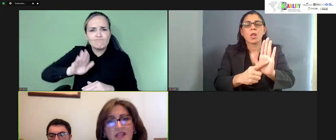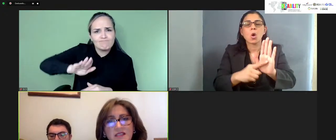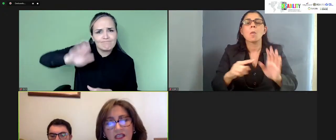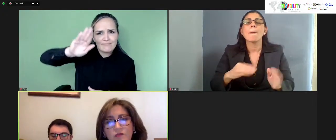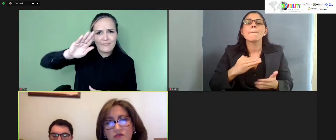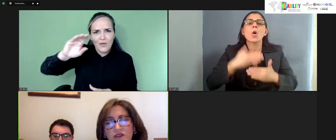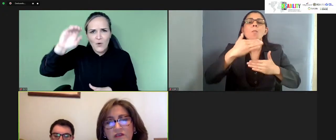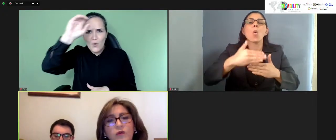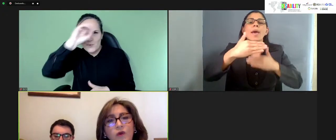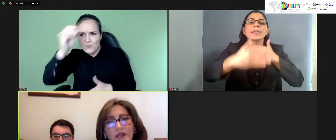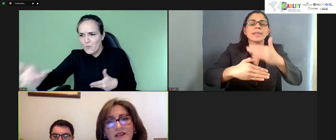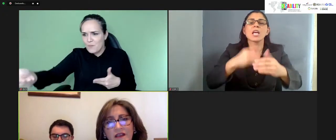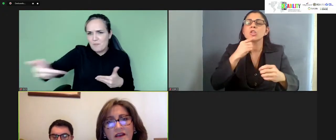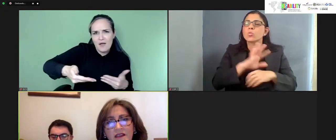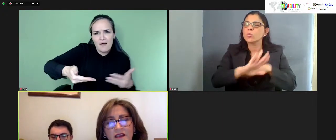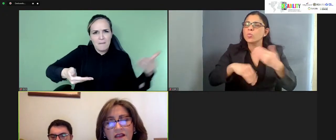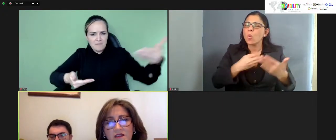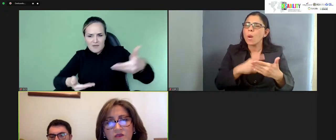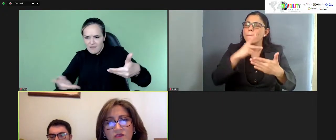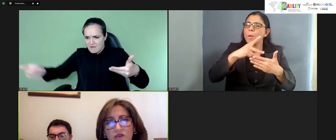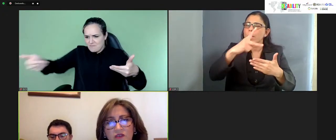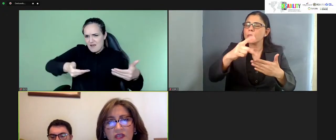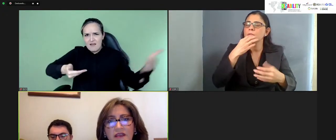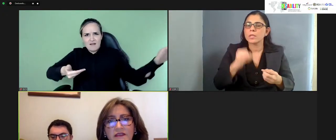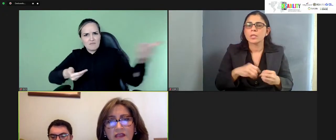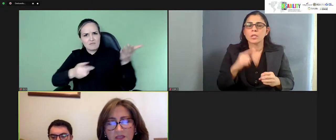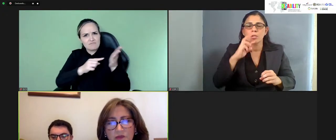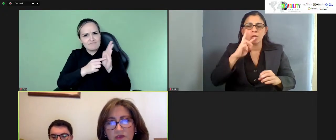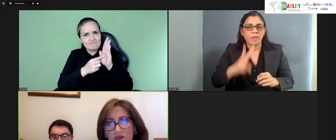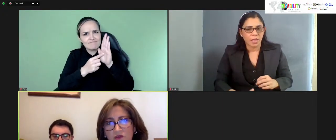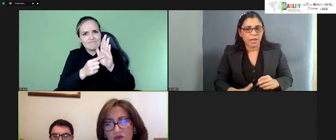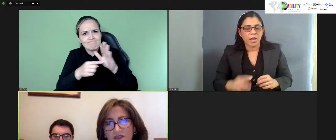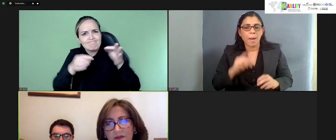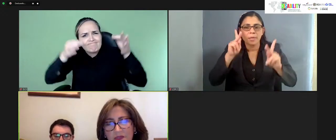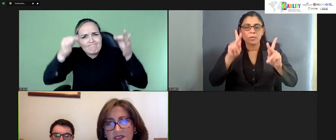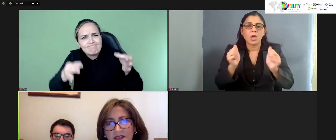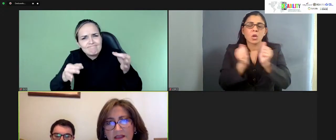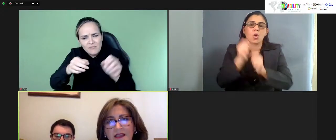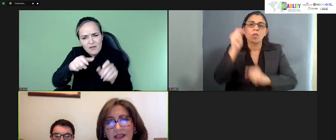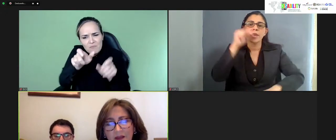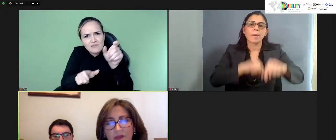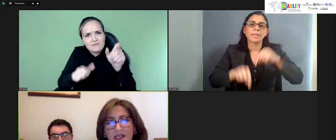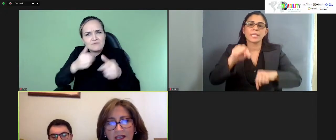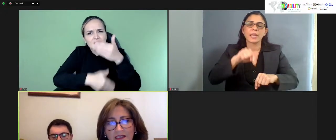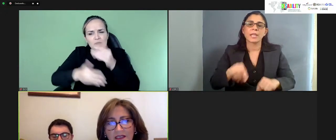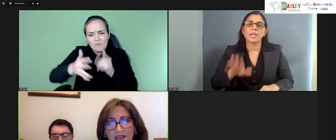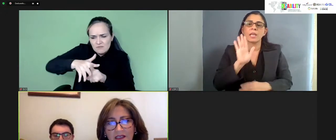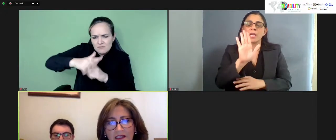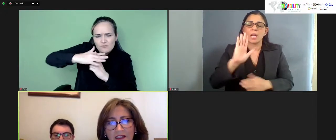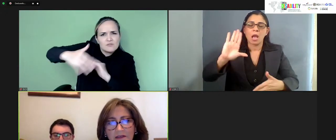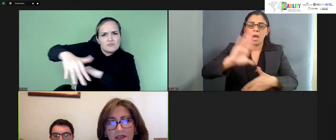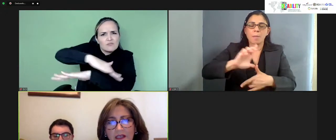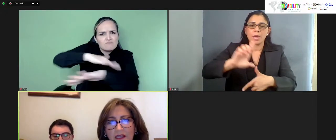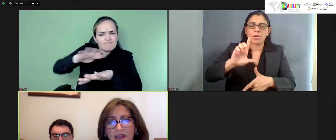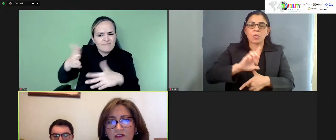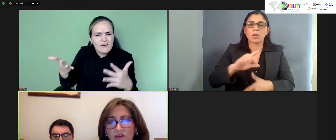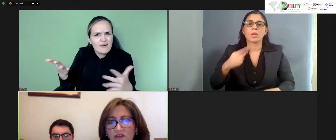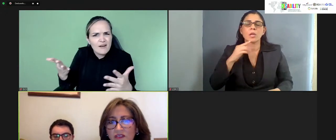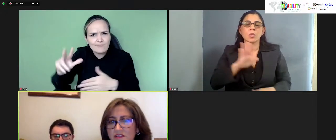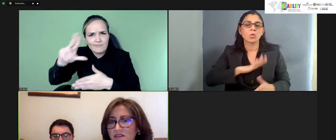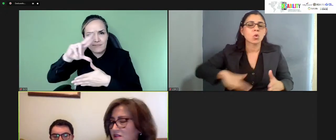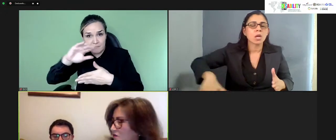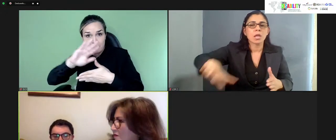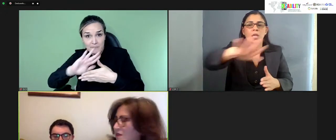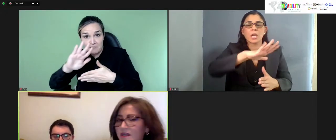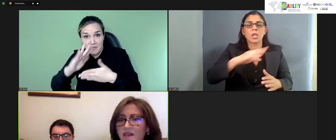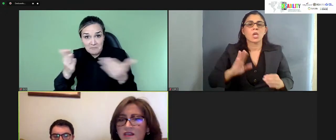keep presenting proposals and showing the reality of persons with disabilities in person